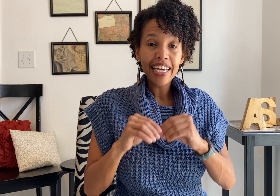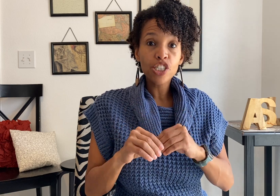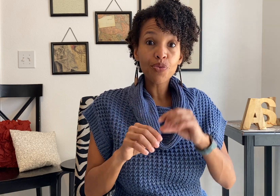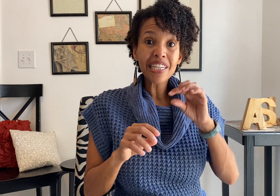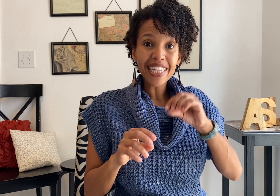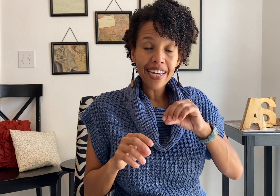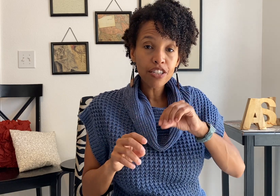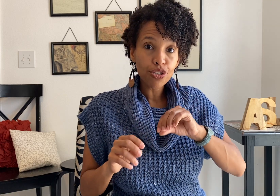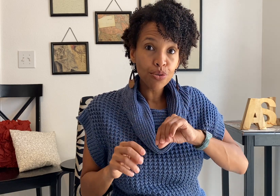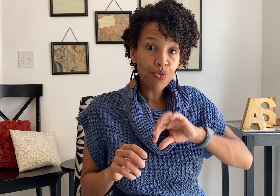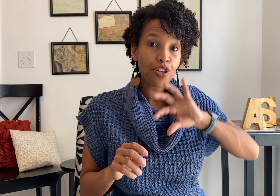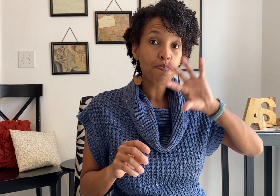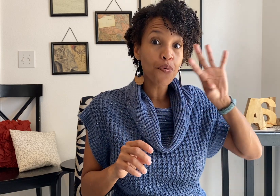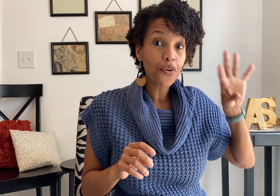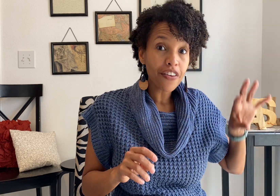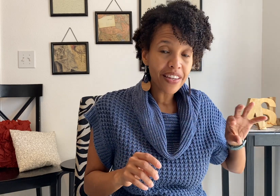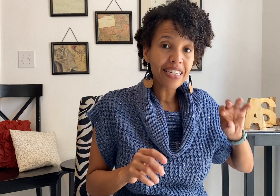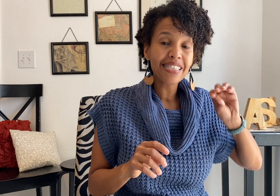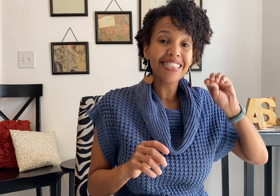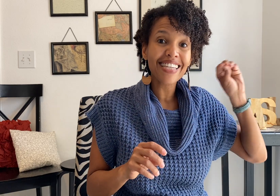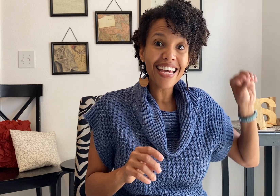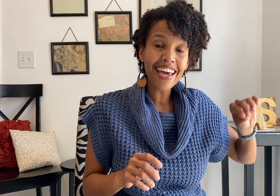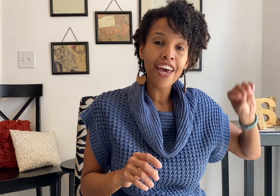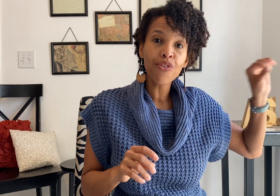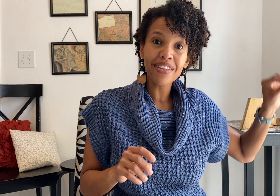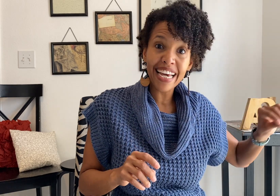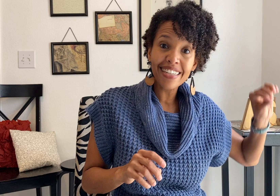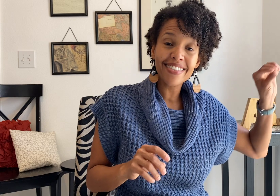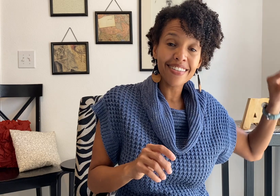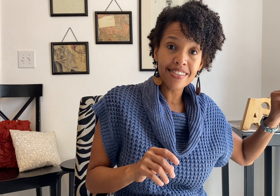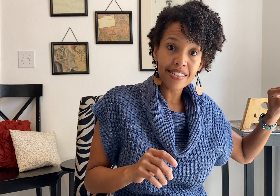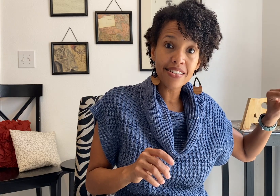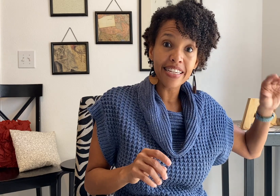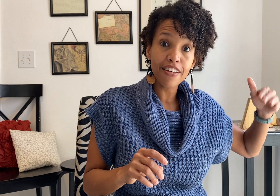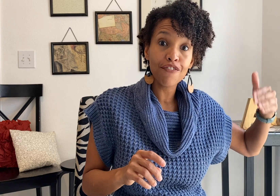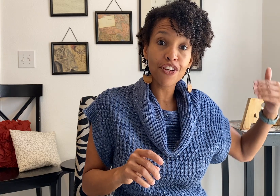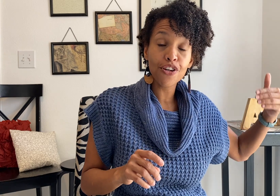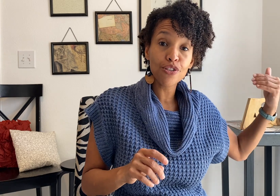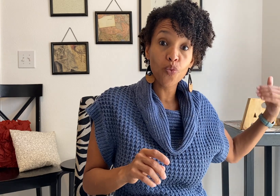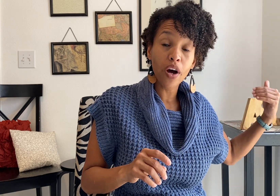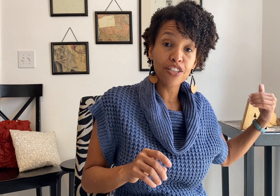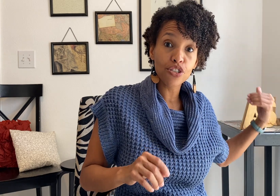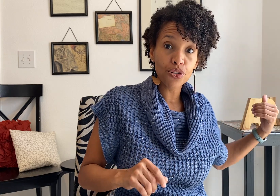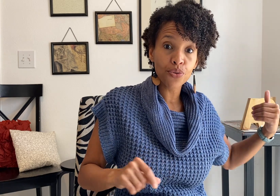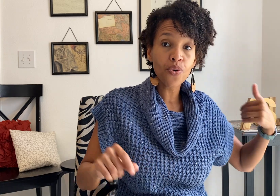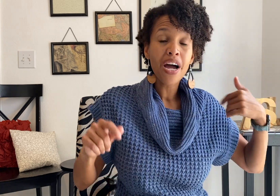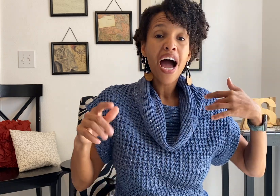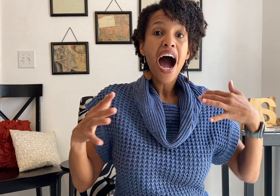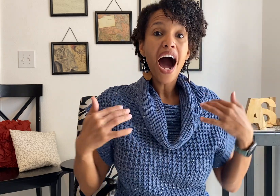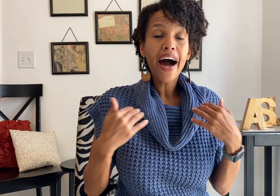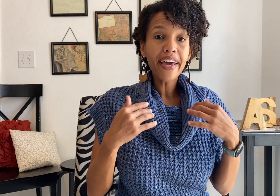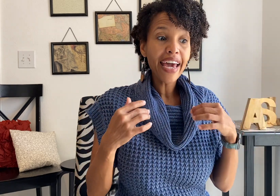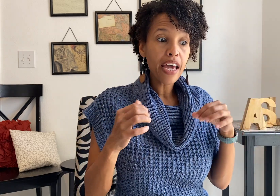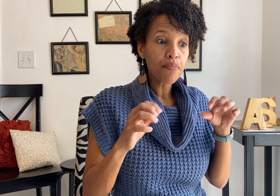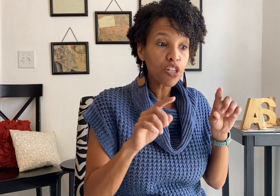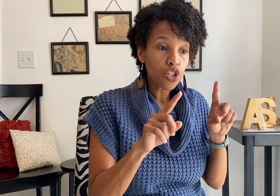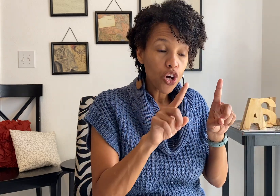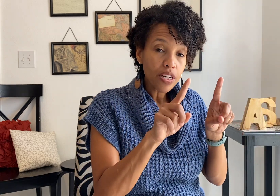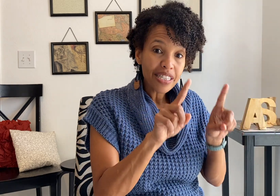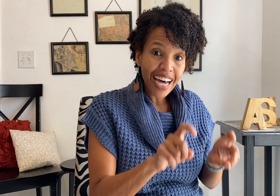is related to the previous daycare related sentences in videos 1 and 2, I am